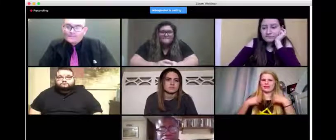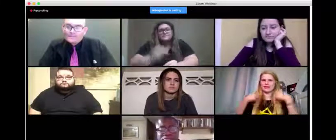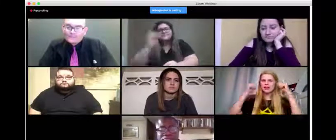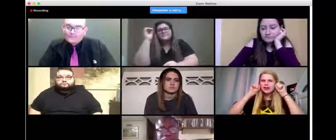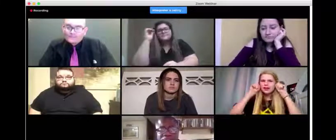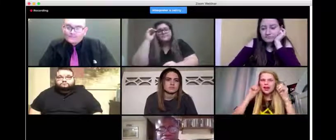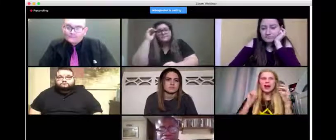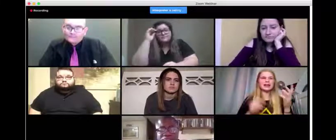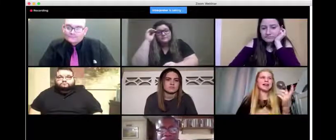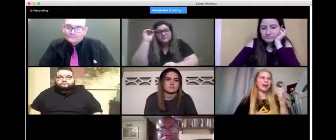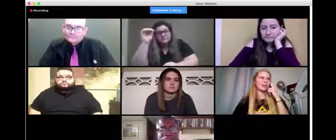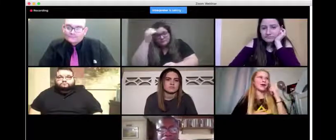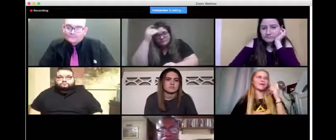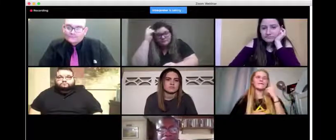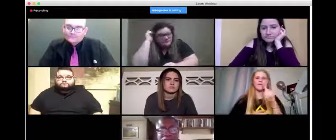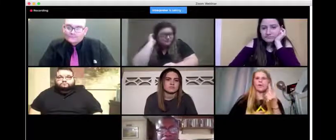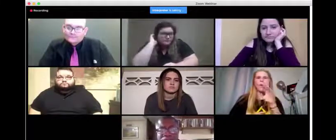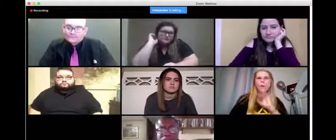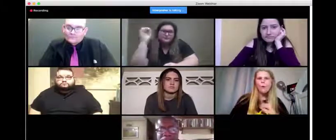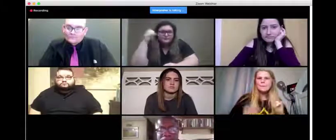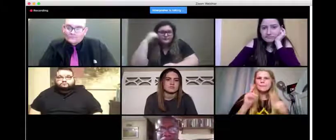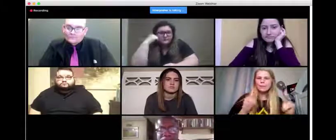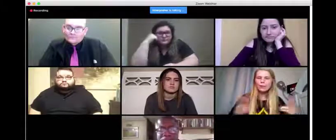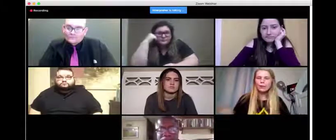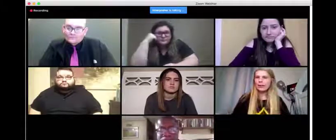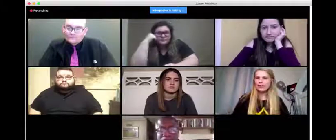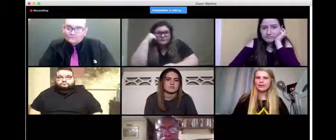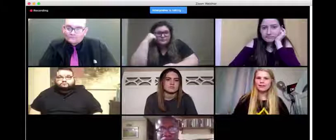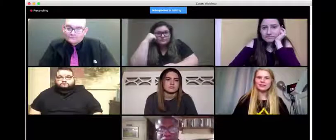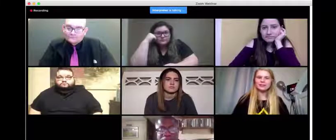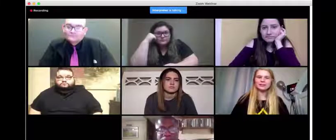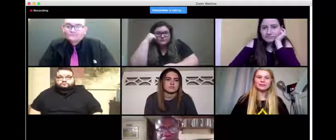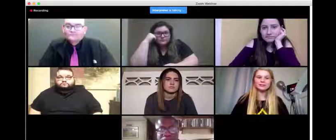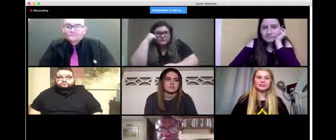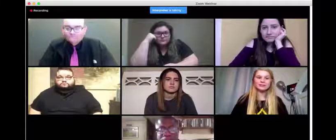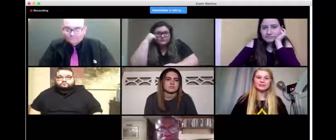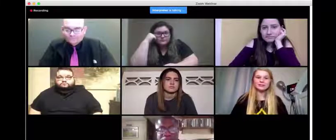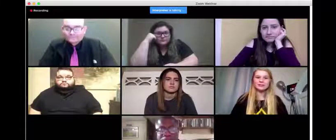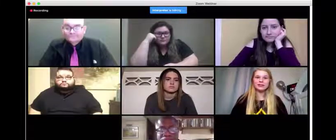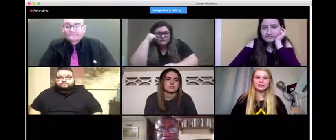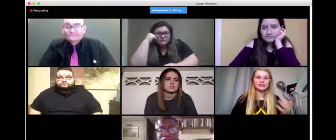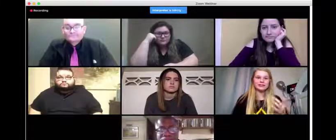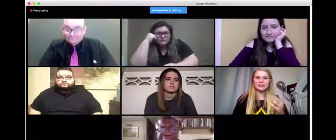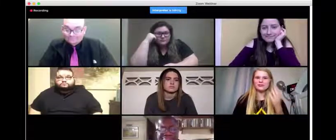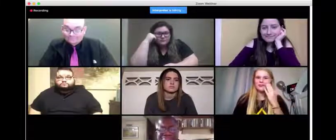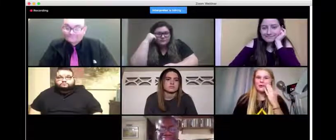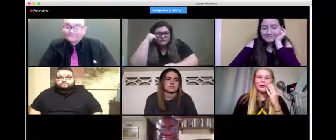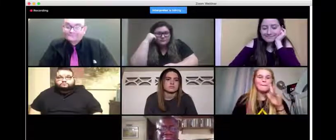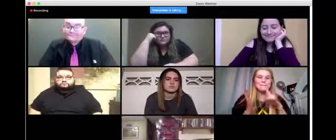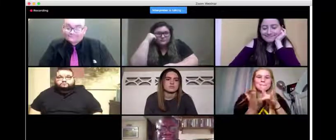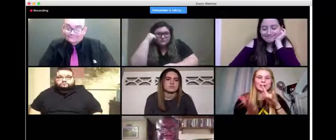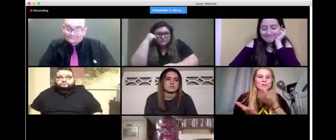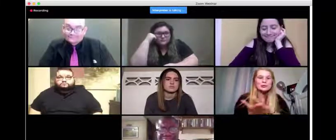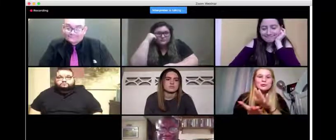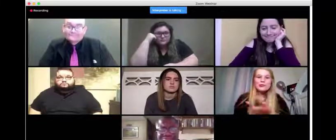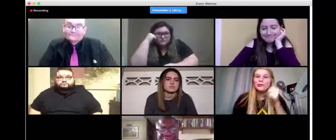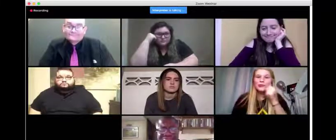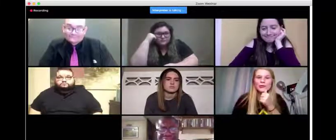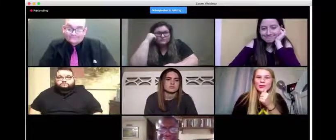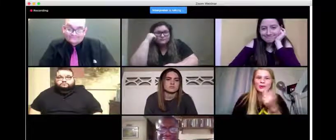people, or something. But and in middle school, I'm a middle school girl. I don't want to be compared with an old person,